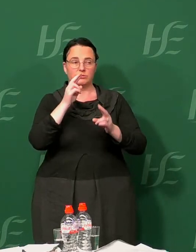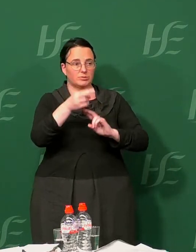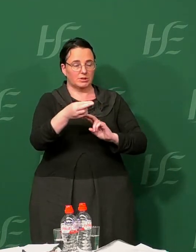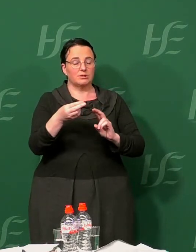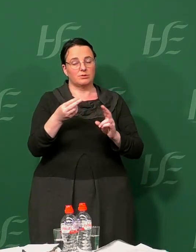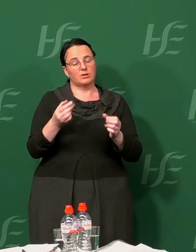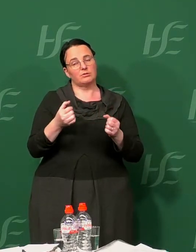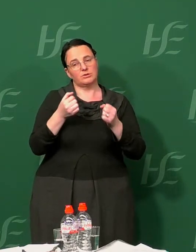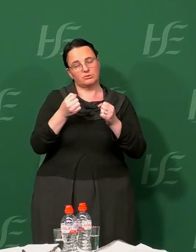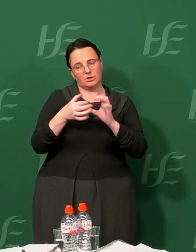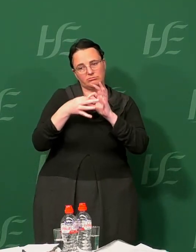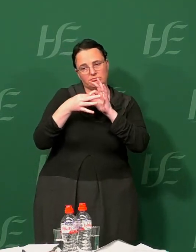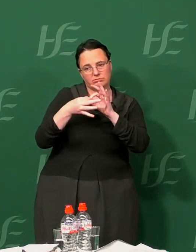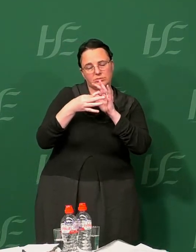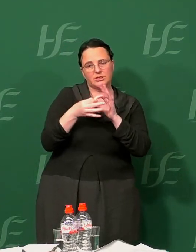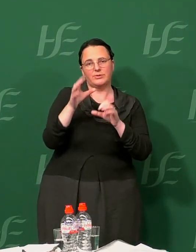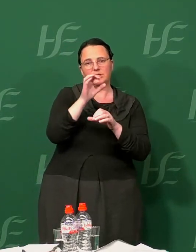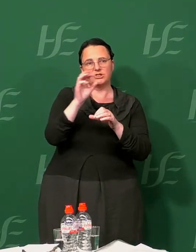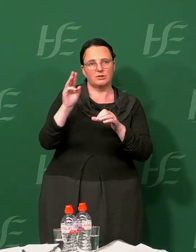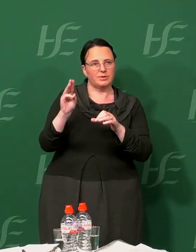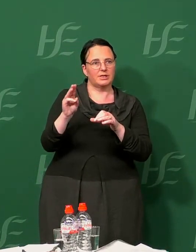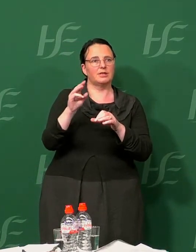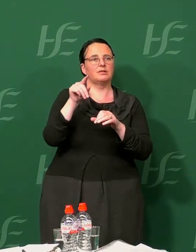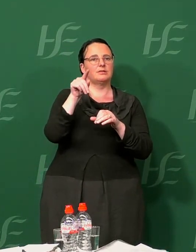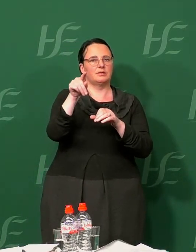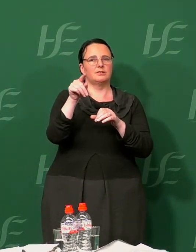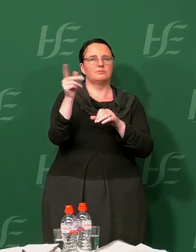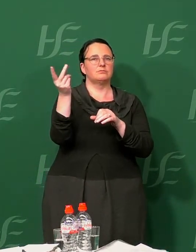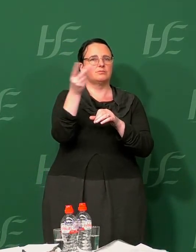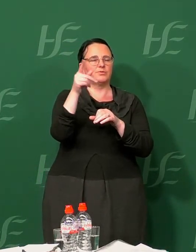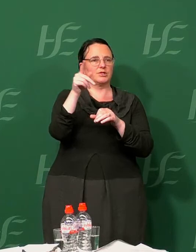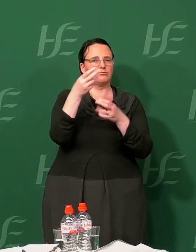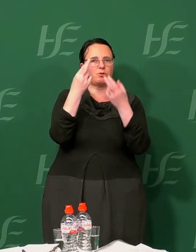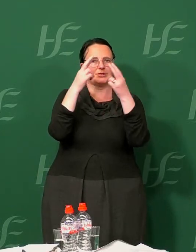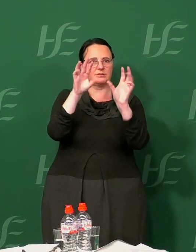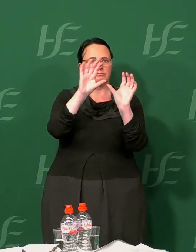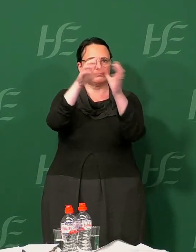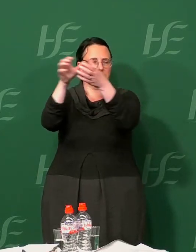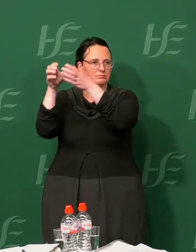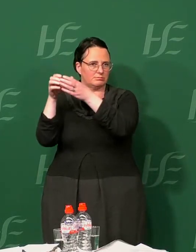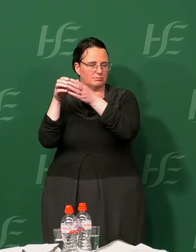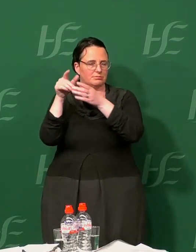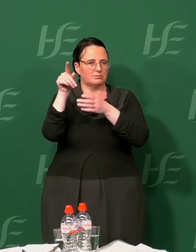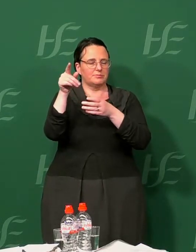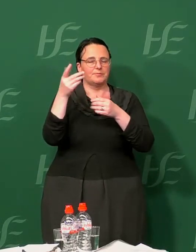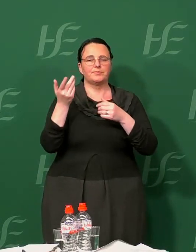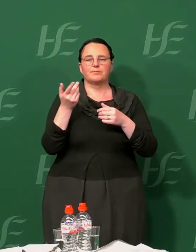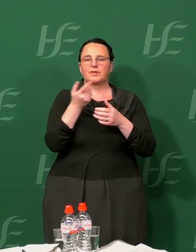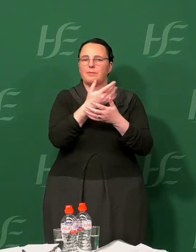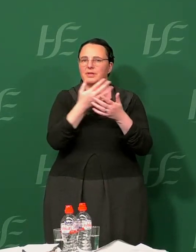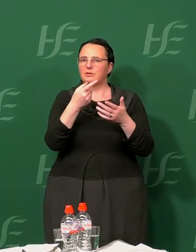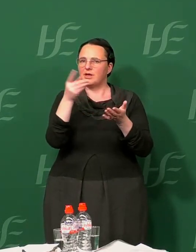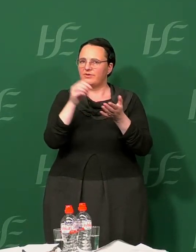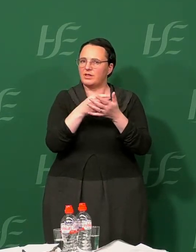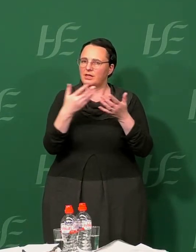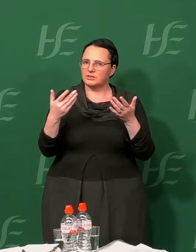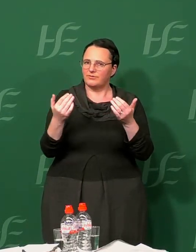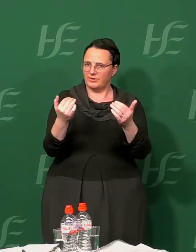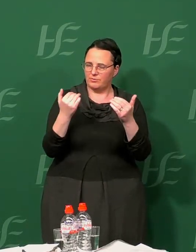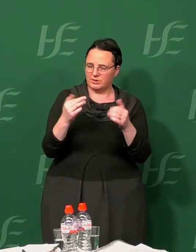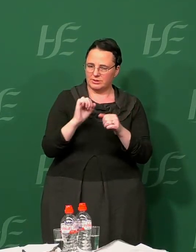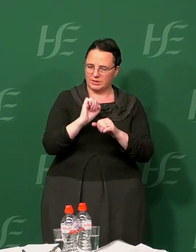with the GPs, representative bodies, the IMO and the ICGP. Many of the GPs themselves have a lot of information on their specific